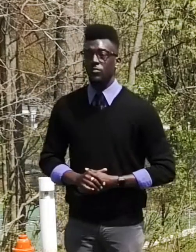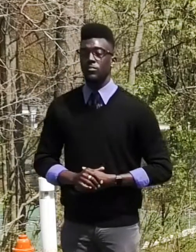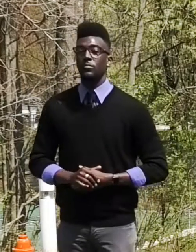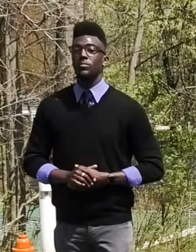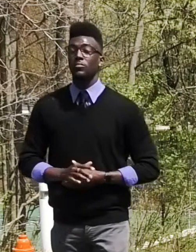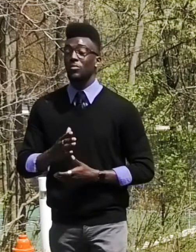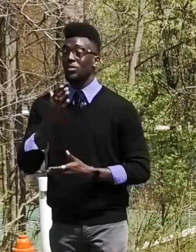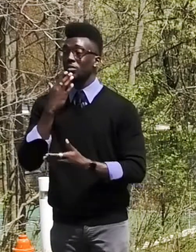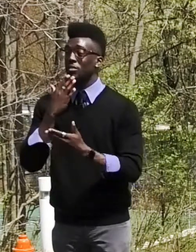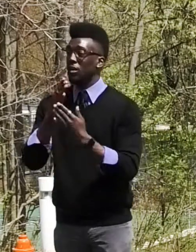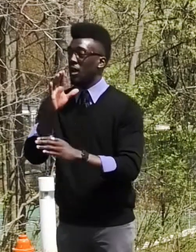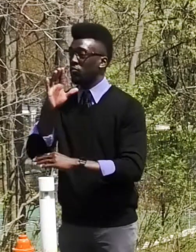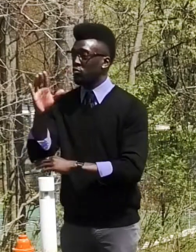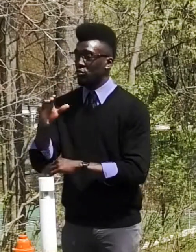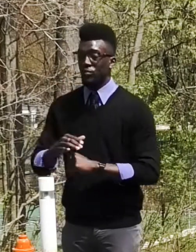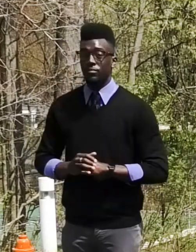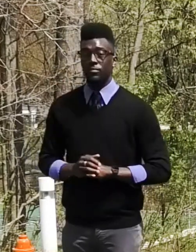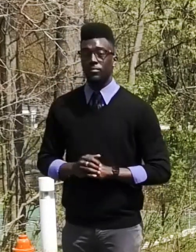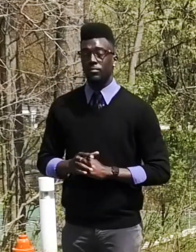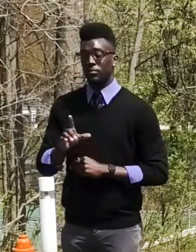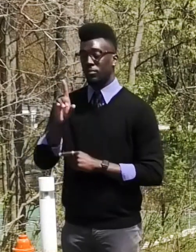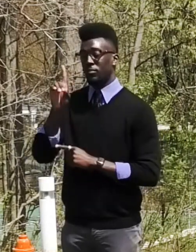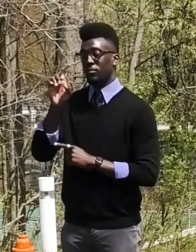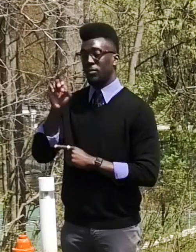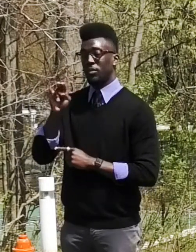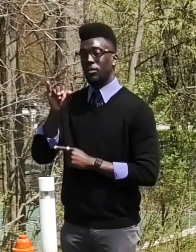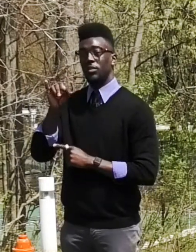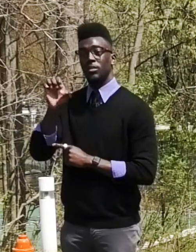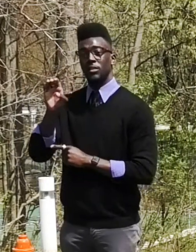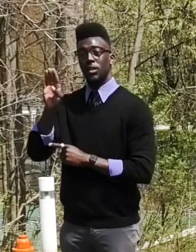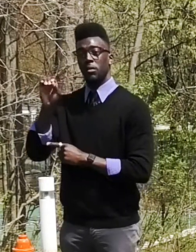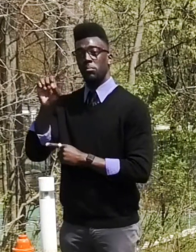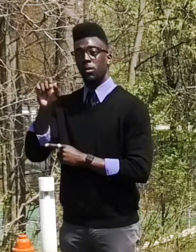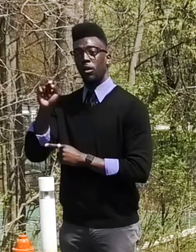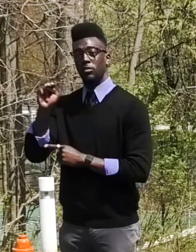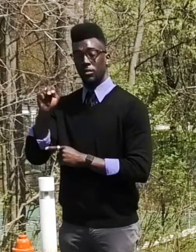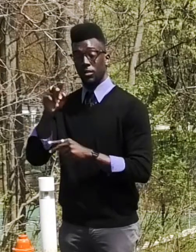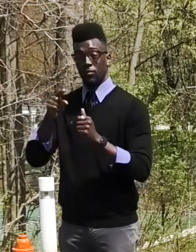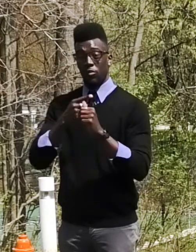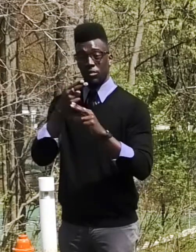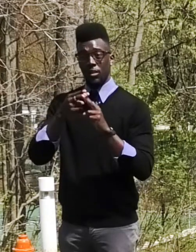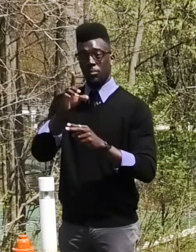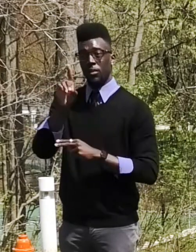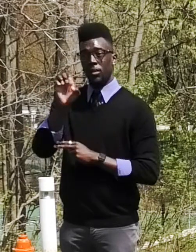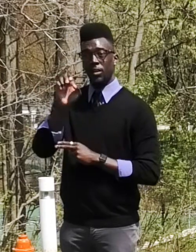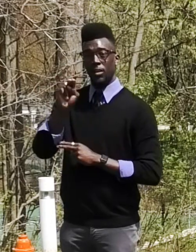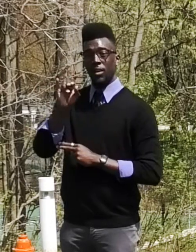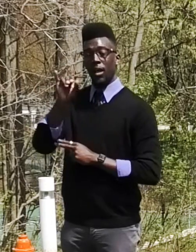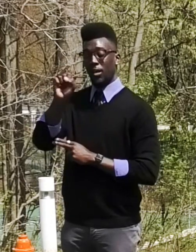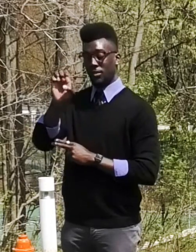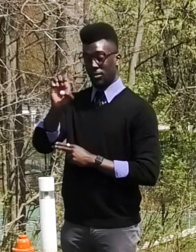Good afternoon. Denise Boston. My name is spelled Denise